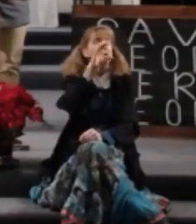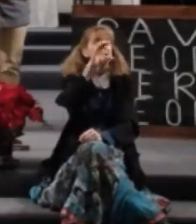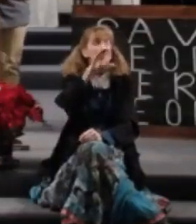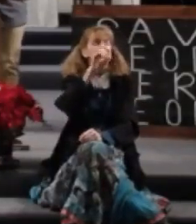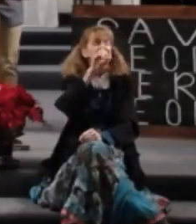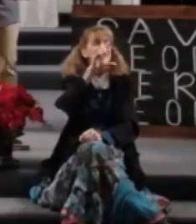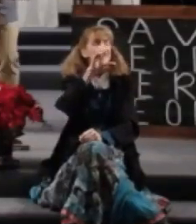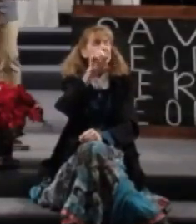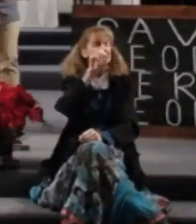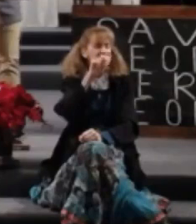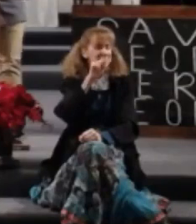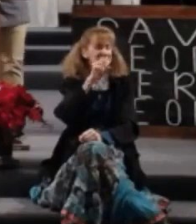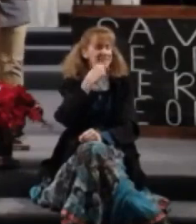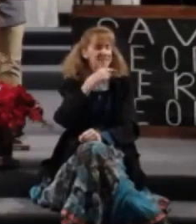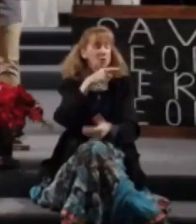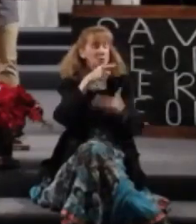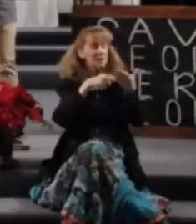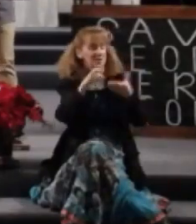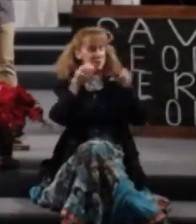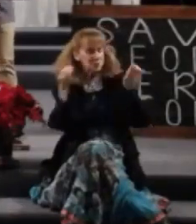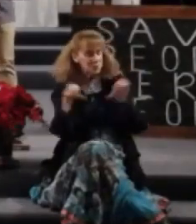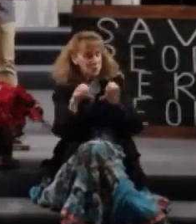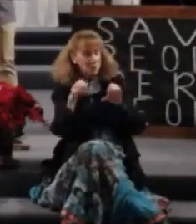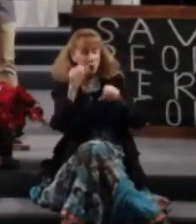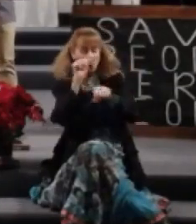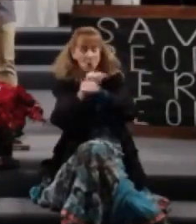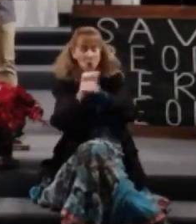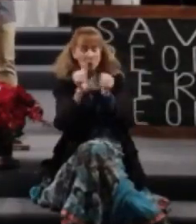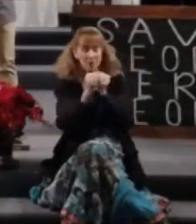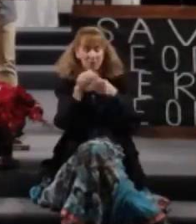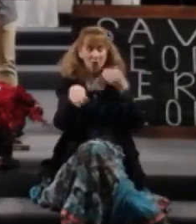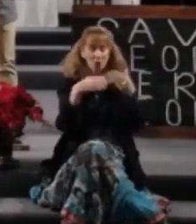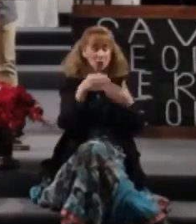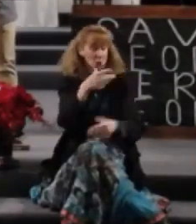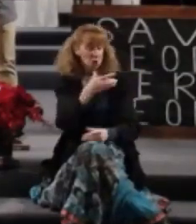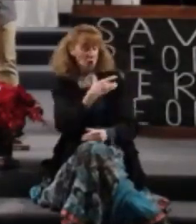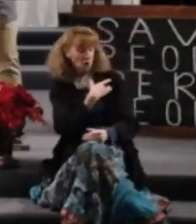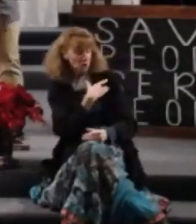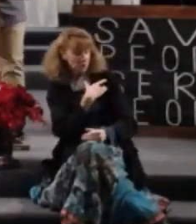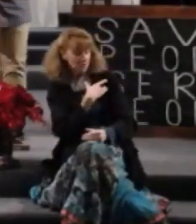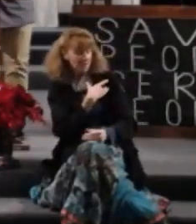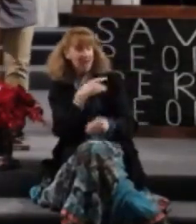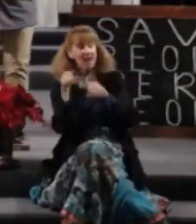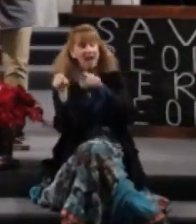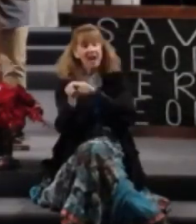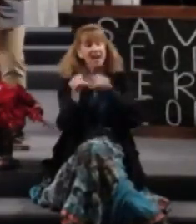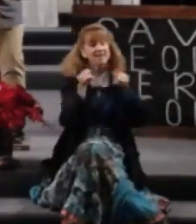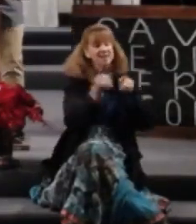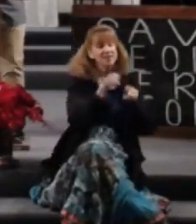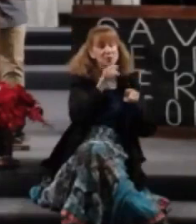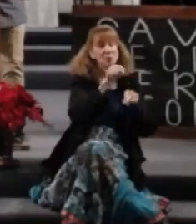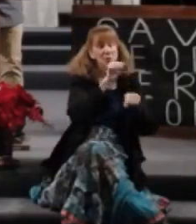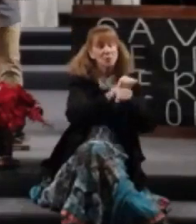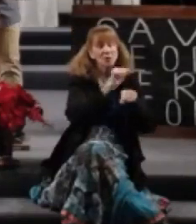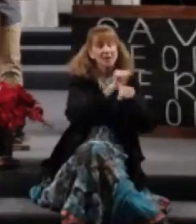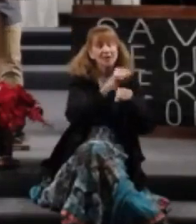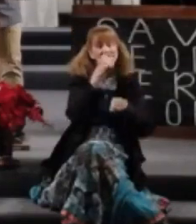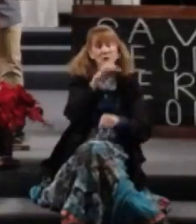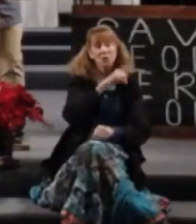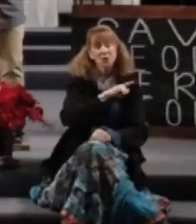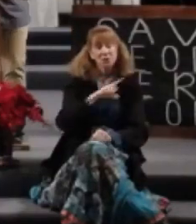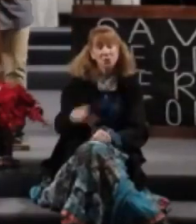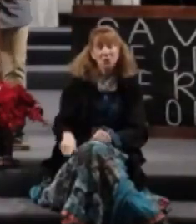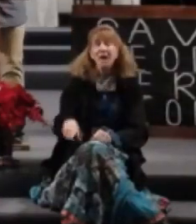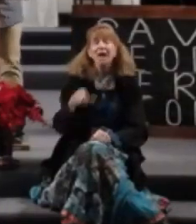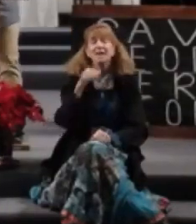Colossians 3:23 says, whatever you do, work at it with all your heart as if you were working for the Lord, not for